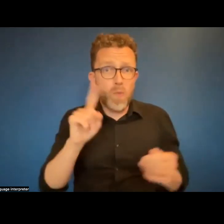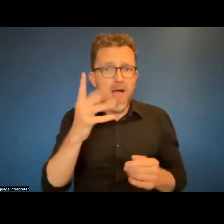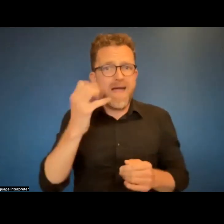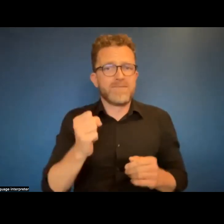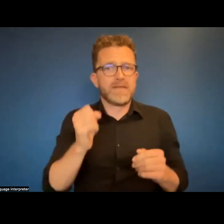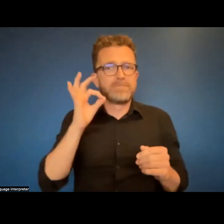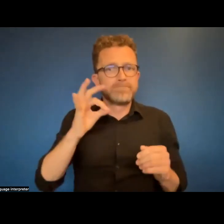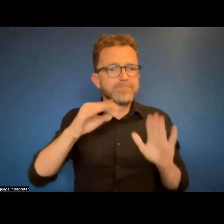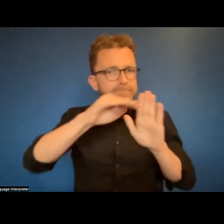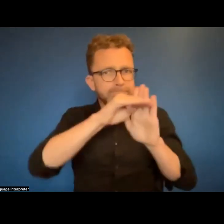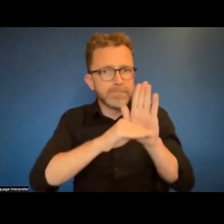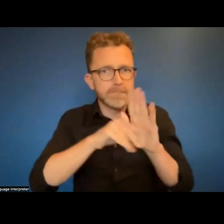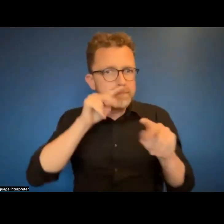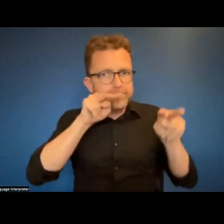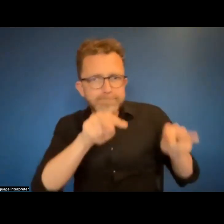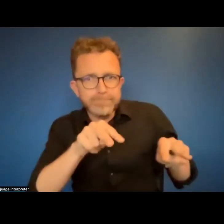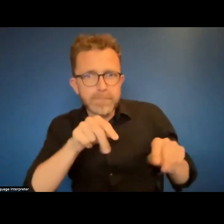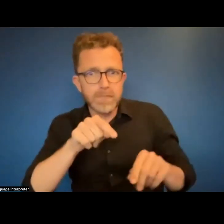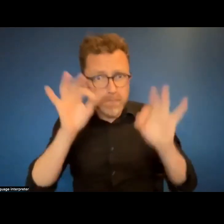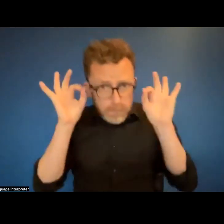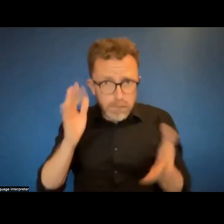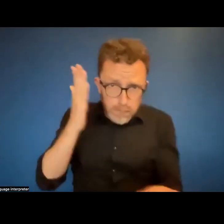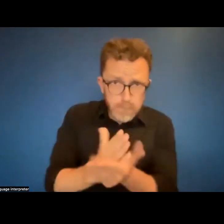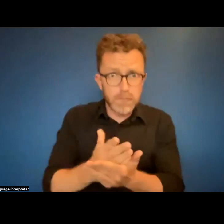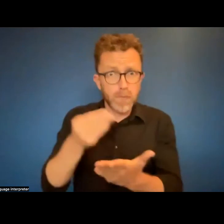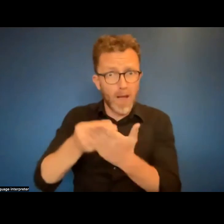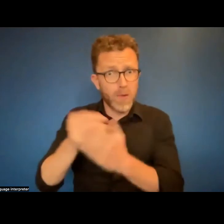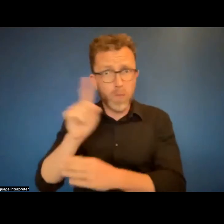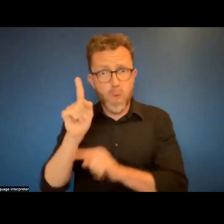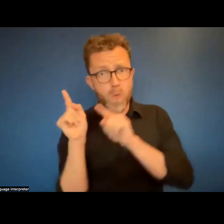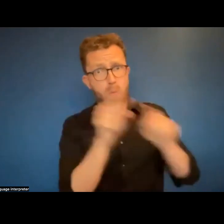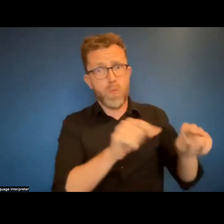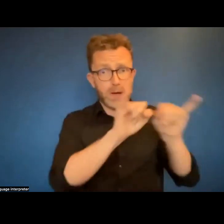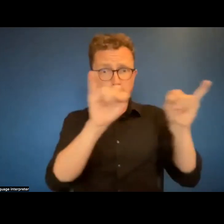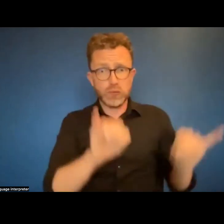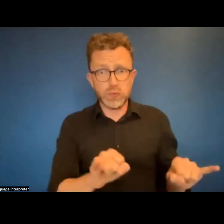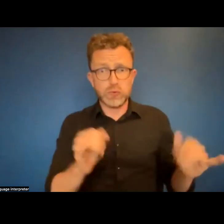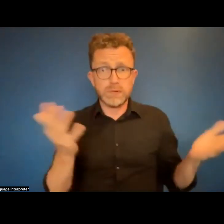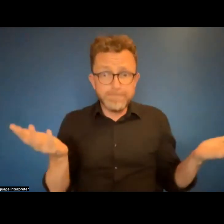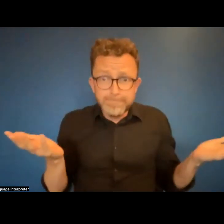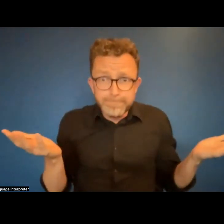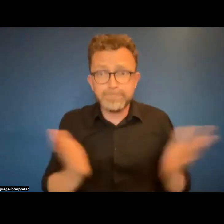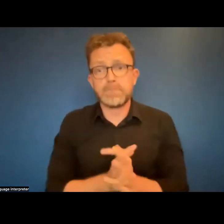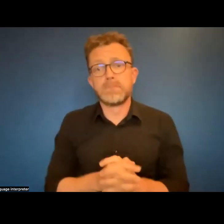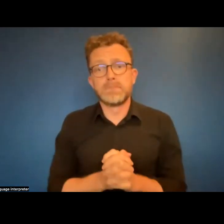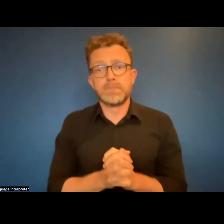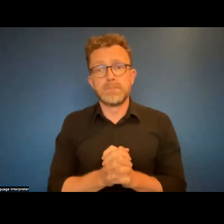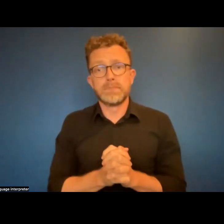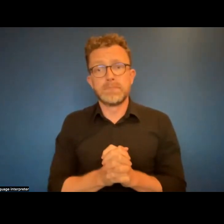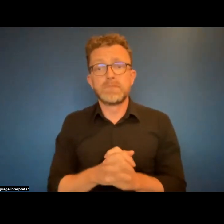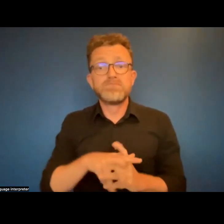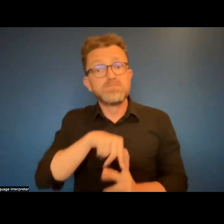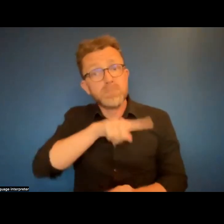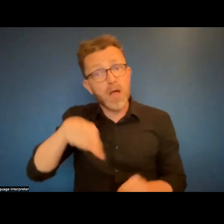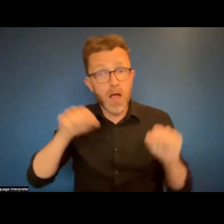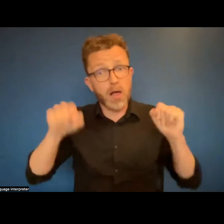we can certainly send an email to Katrine, Cesar, with this question with you